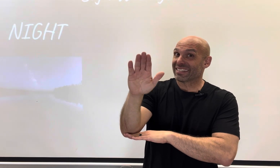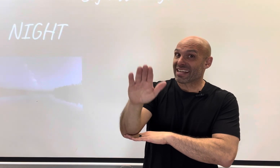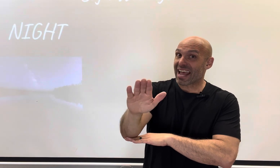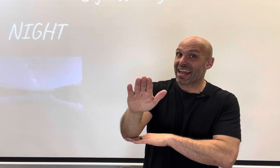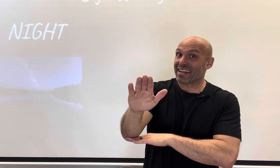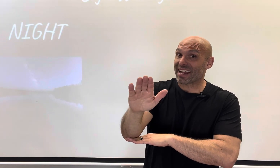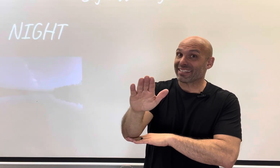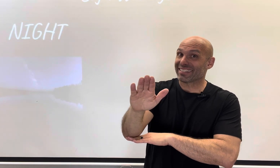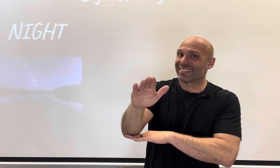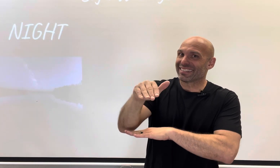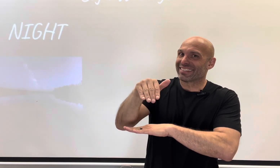and night.